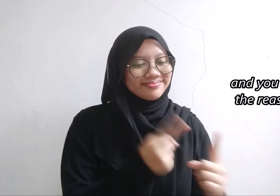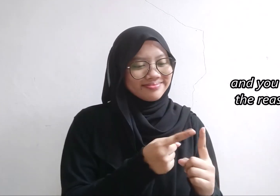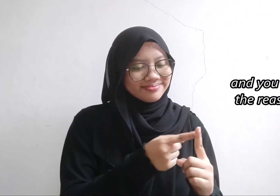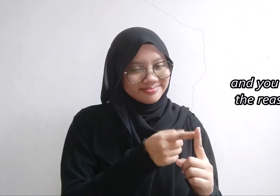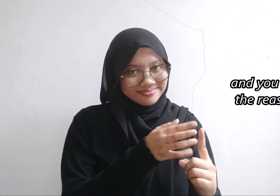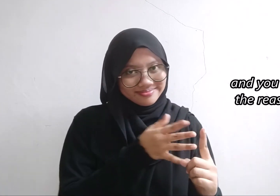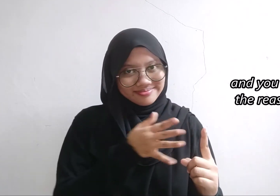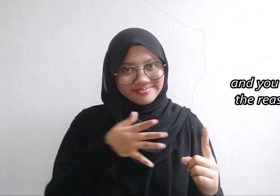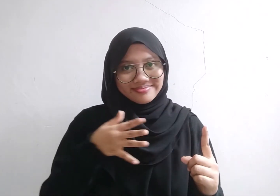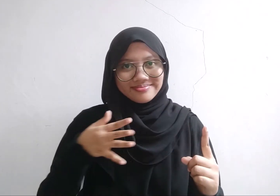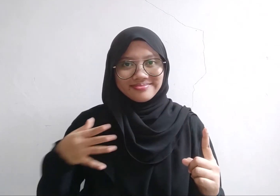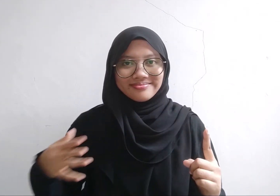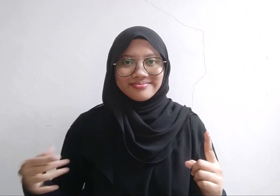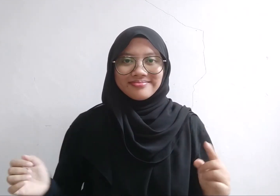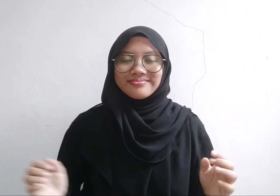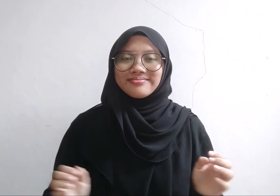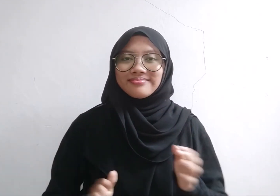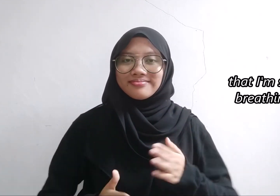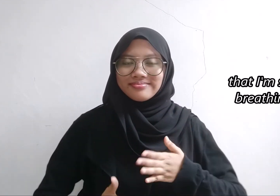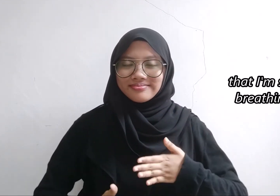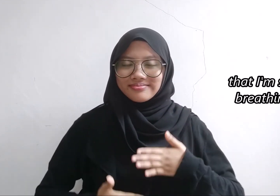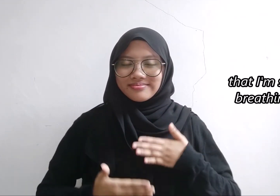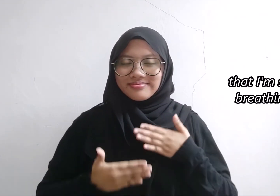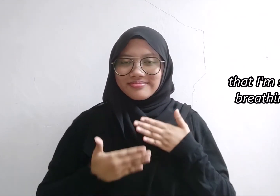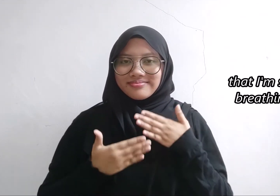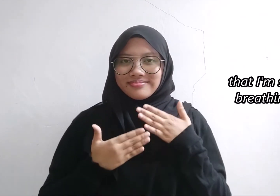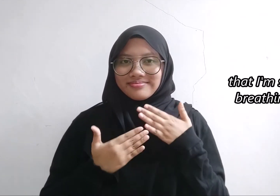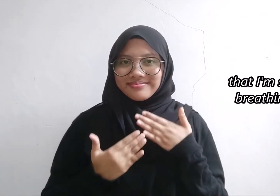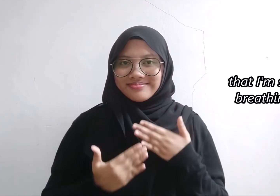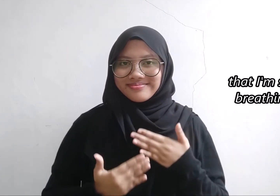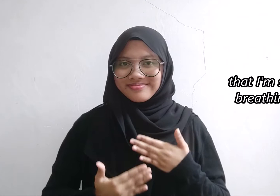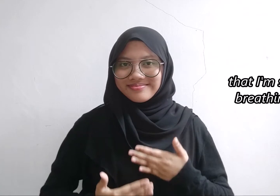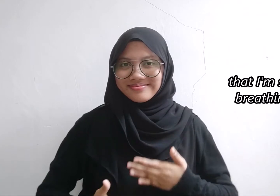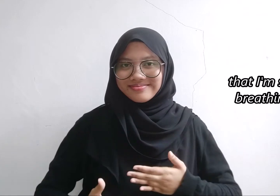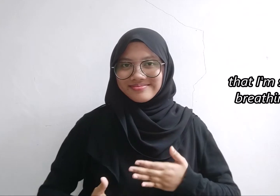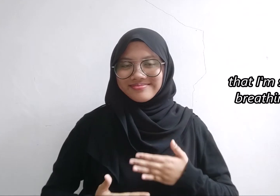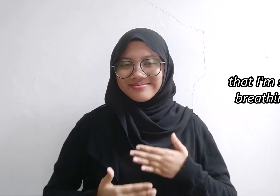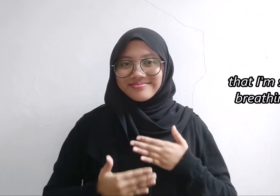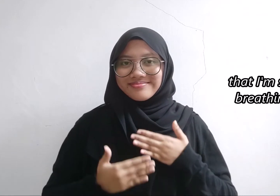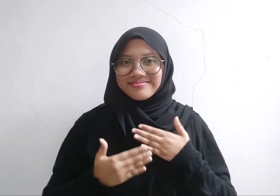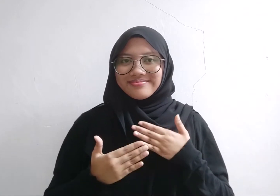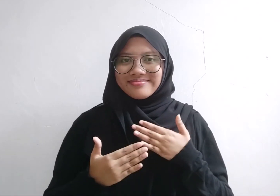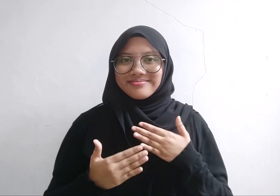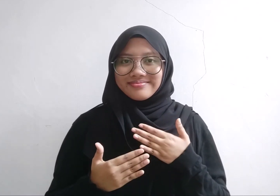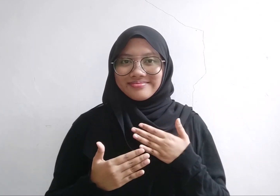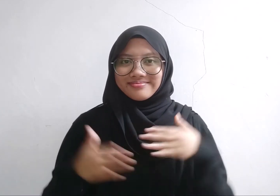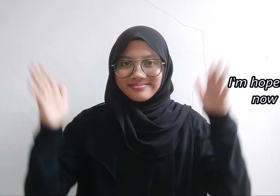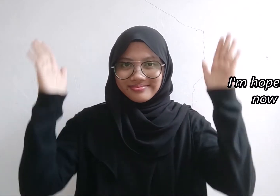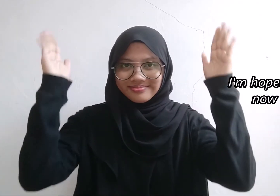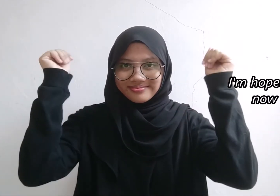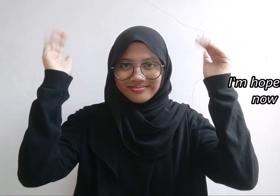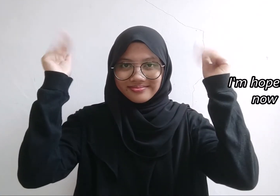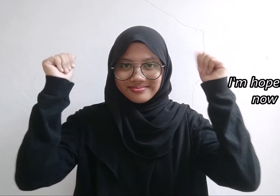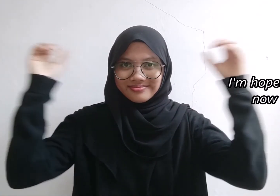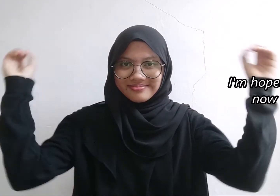That I'm still breathing I'm hopeless